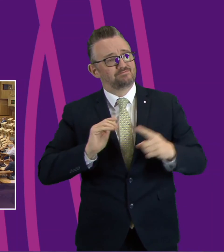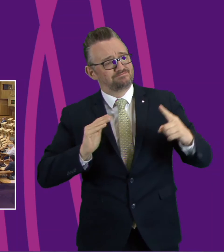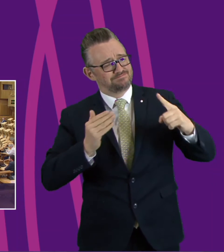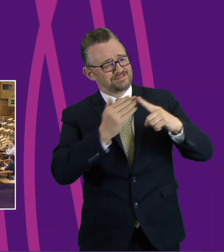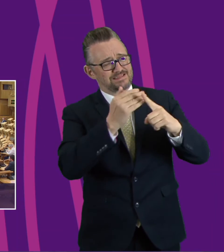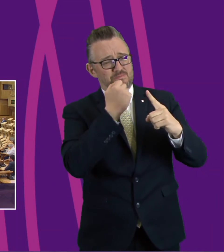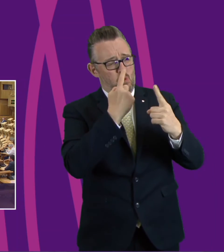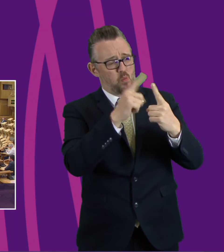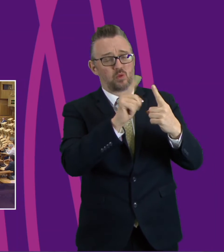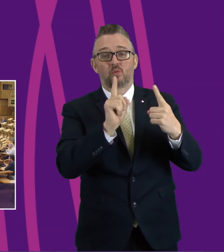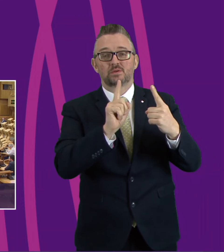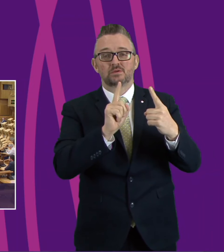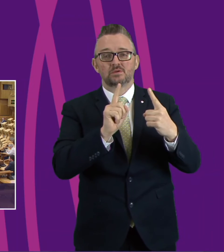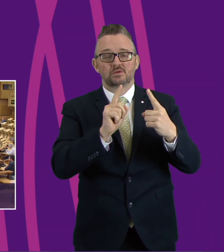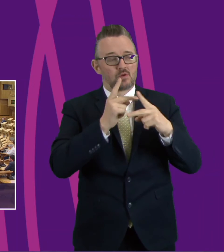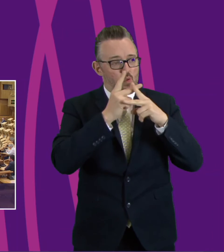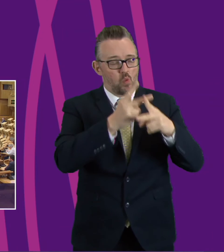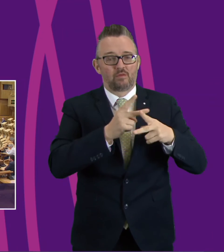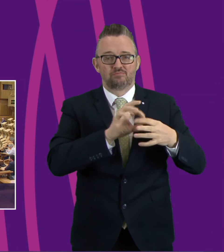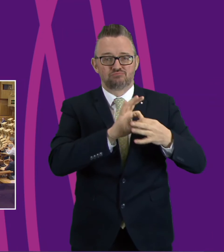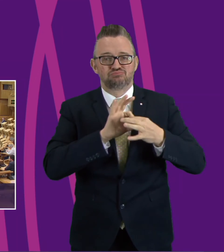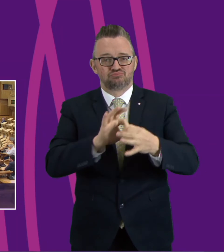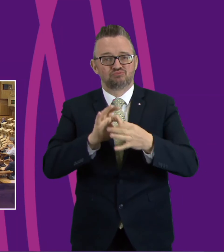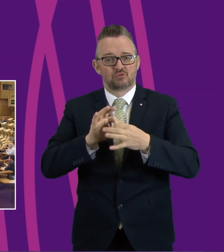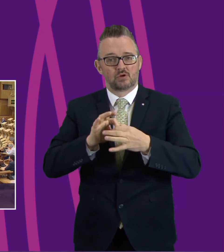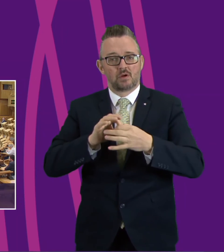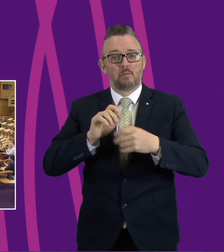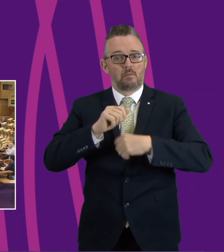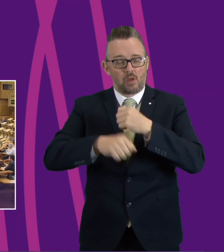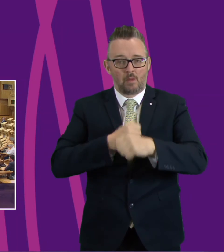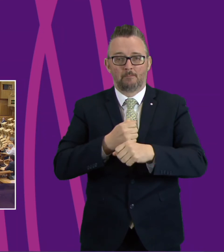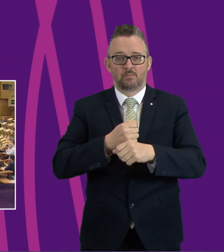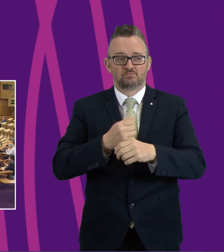priority and part of the positive change.